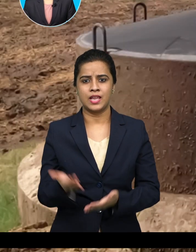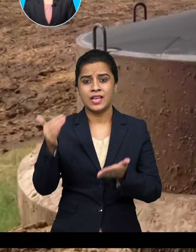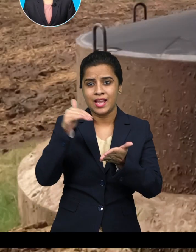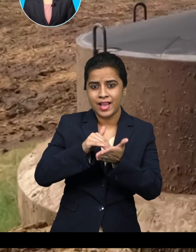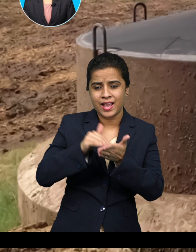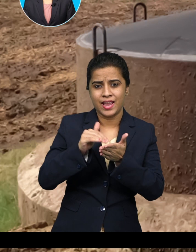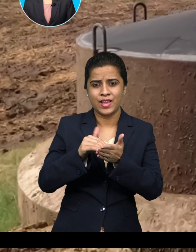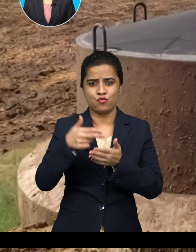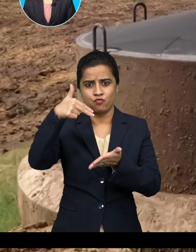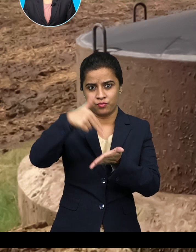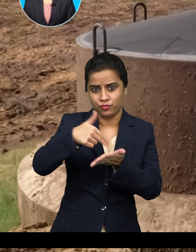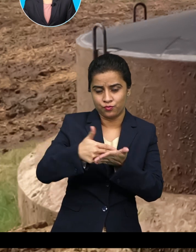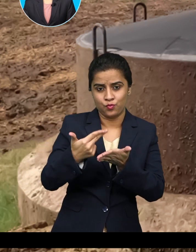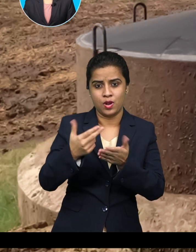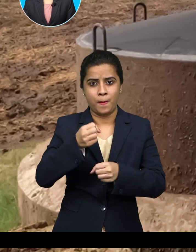biogas.